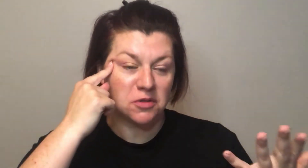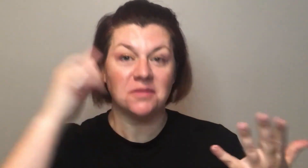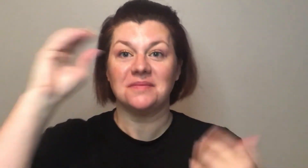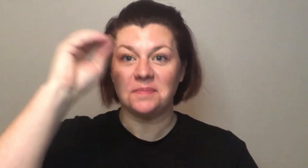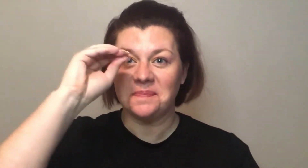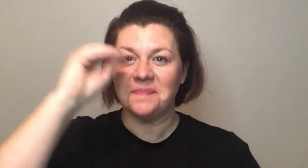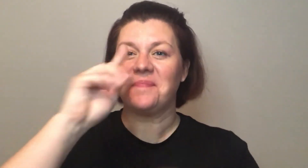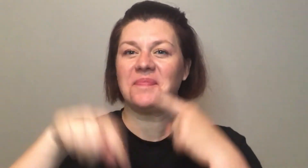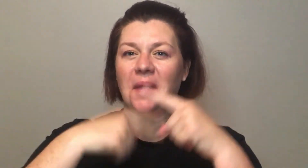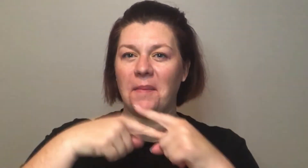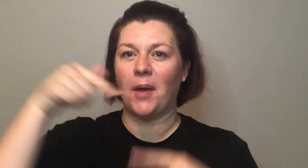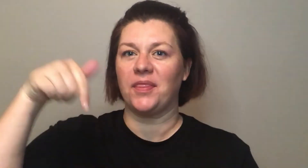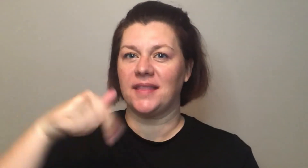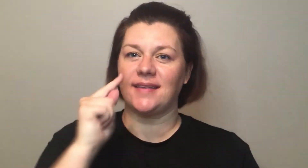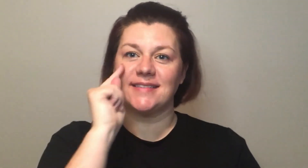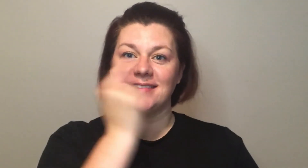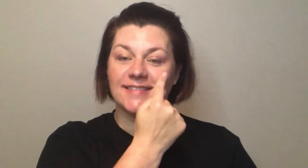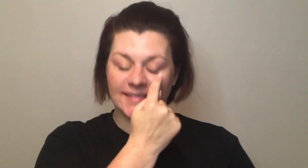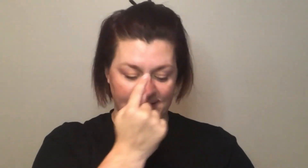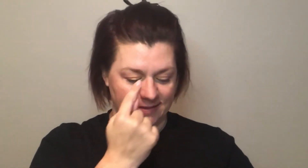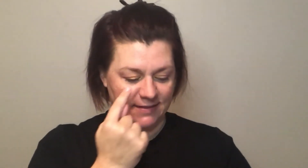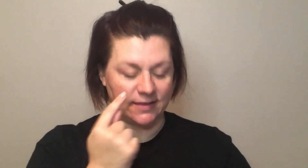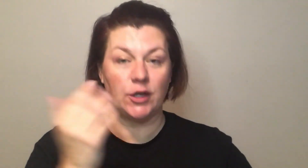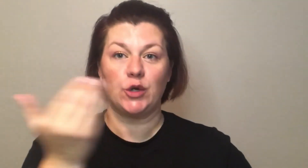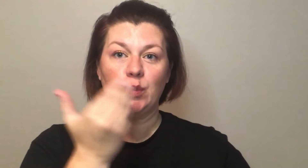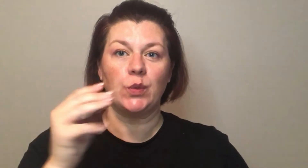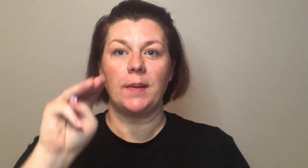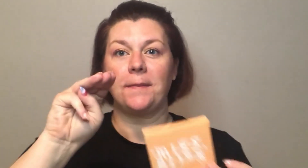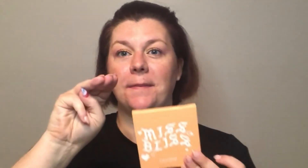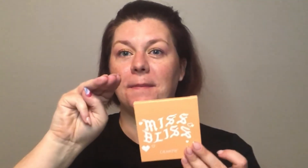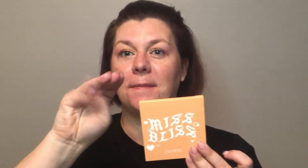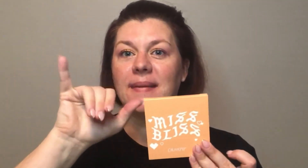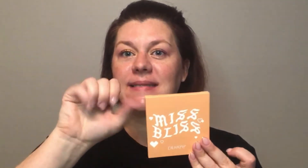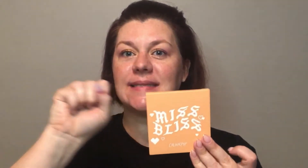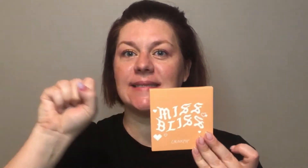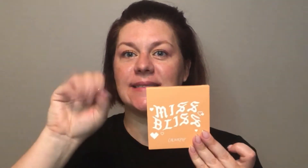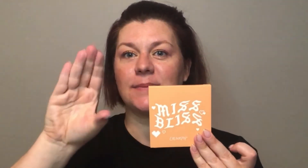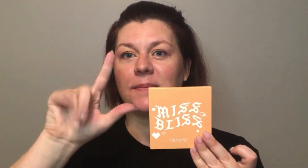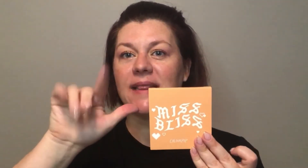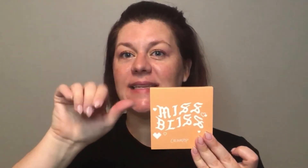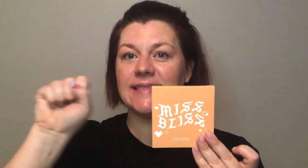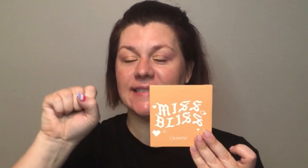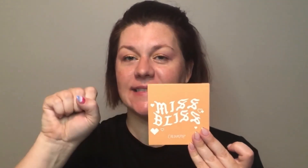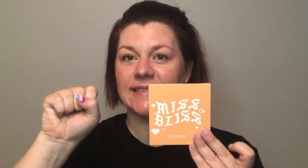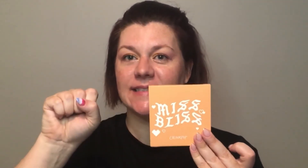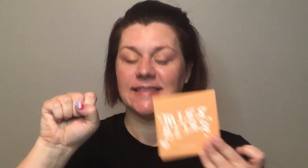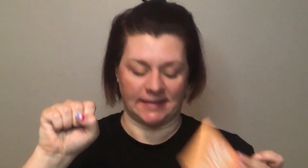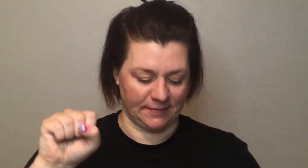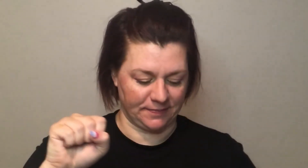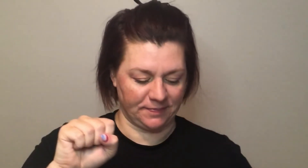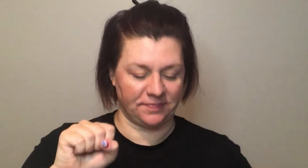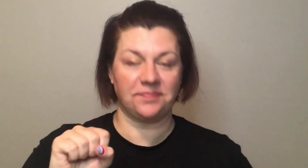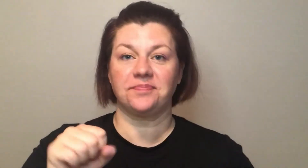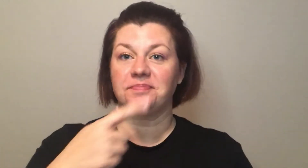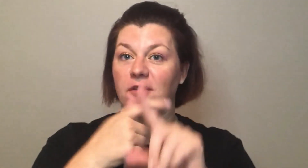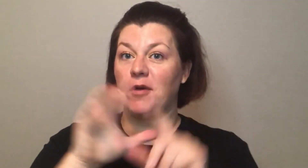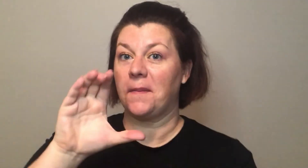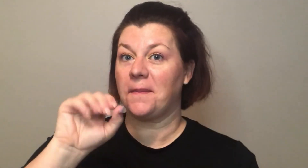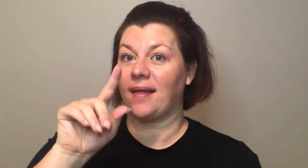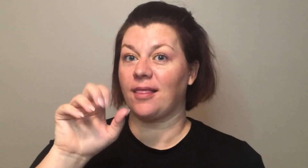thoughts about this eye look using this new Miss Bliss palette,